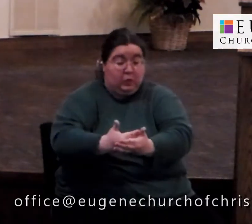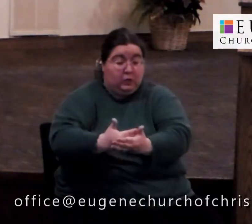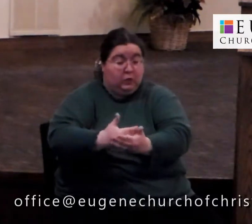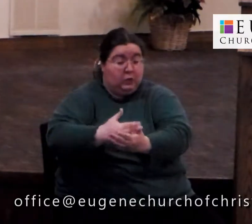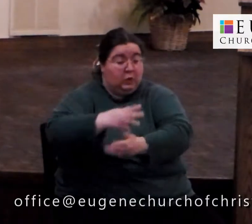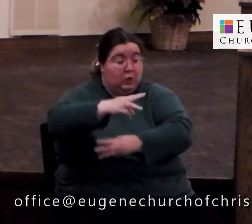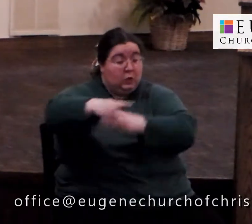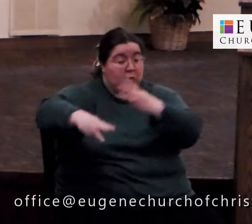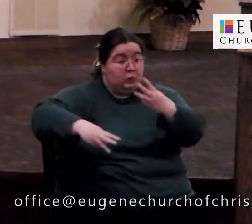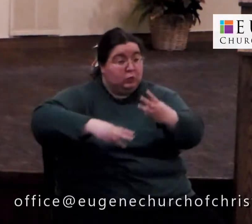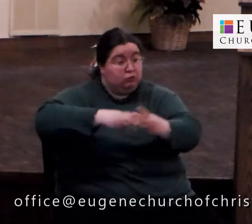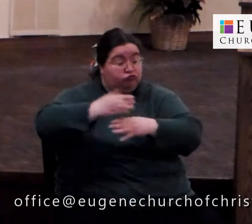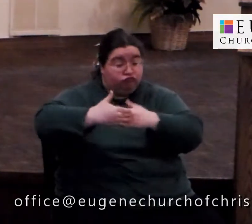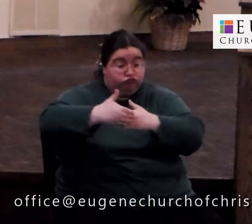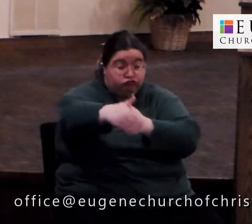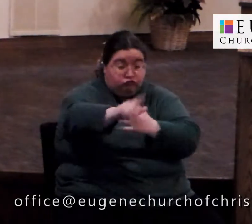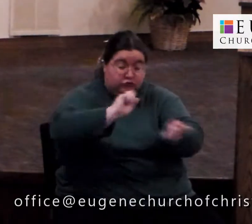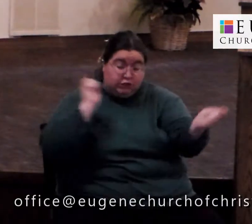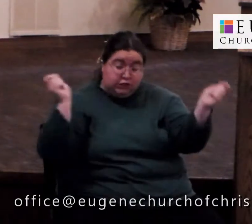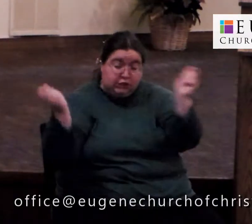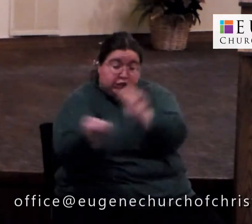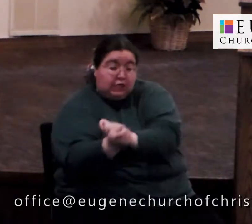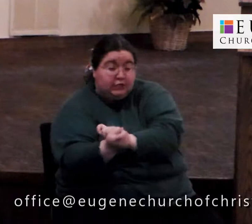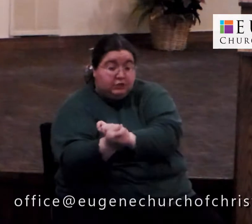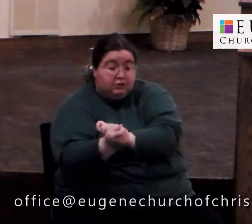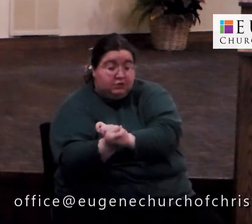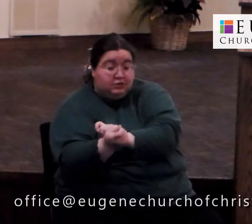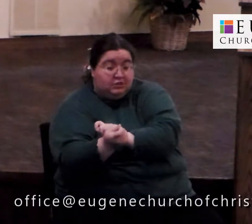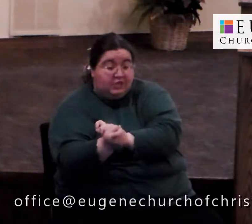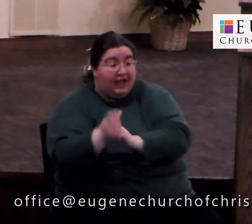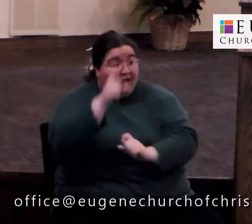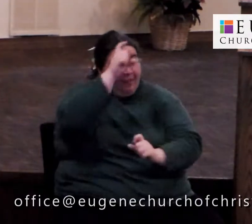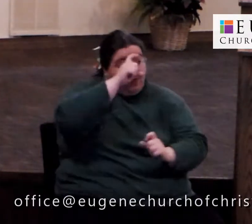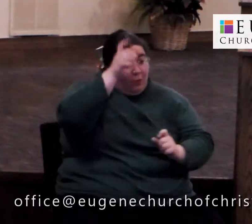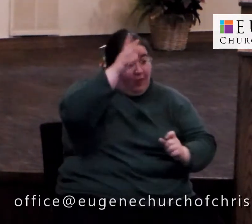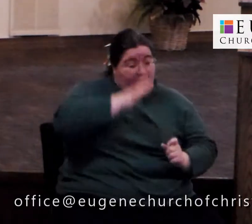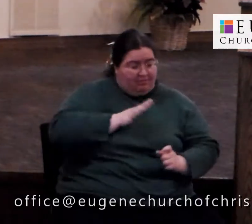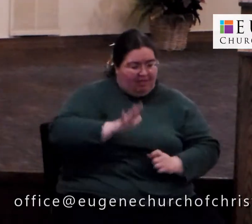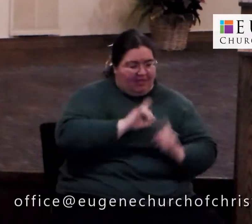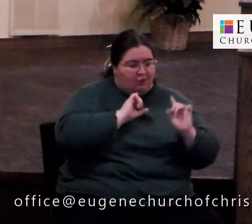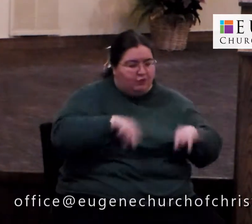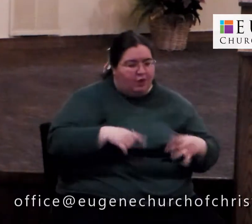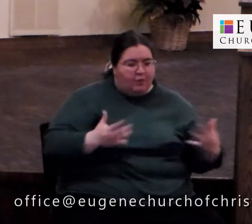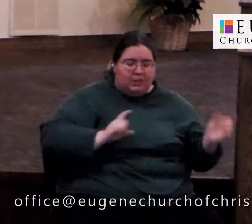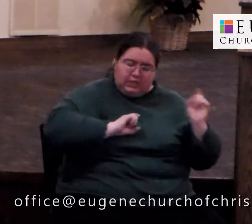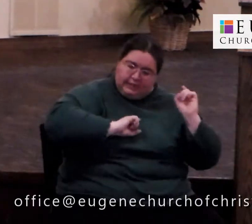into our world who is going to change everything in ways that we do not completely understand. And our response to that